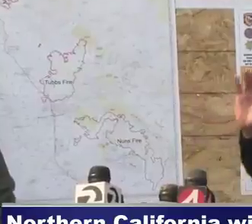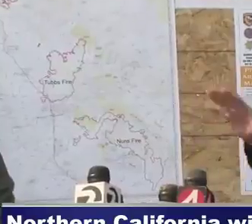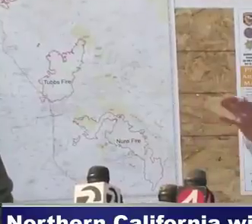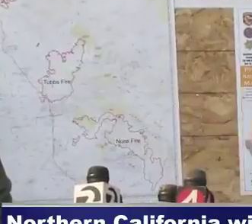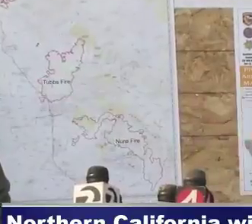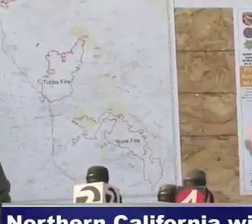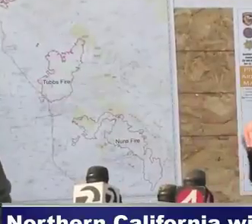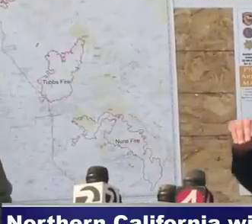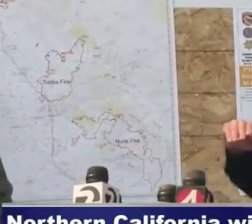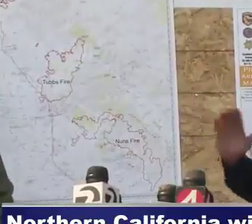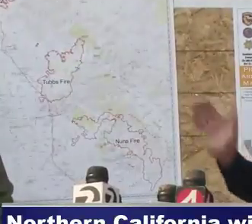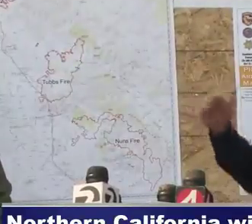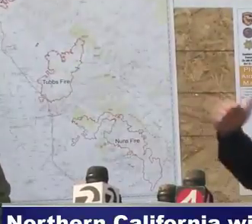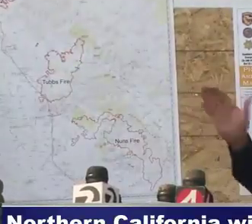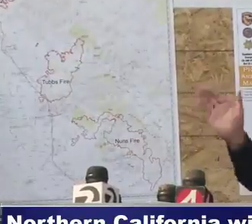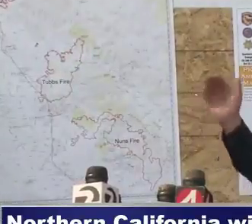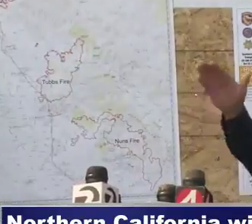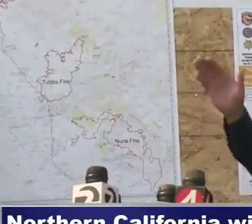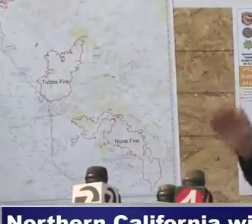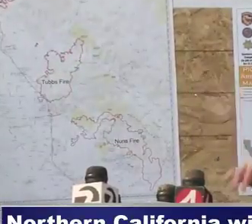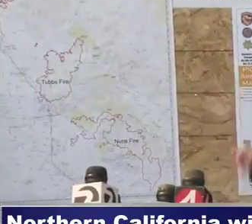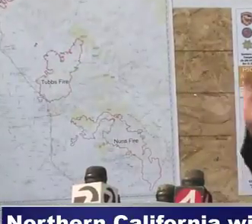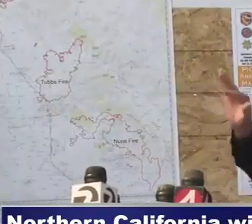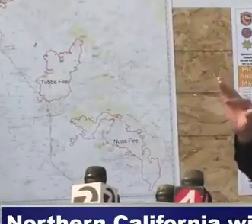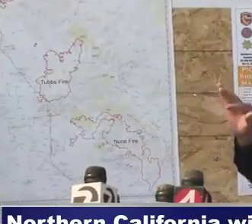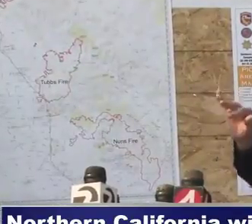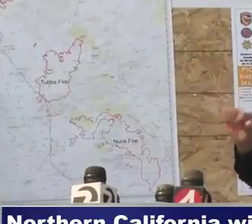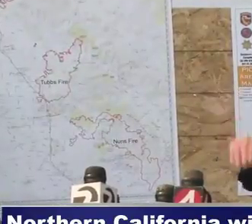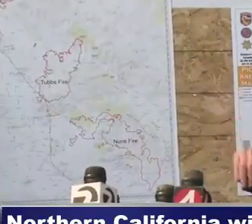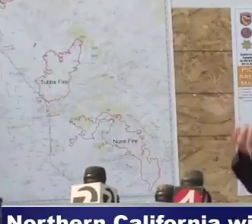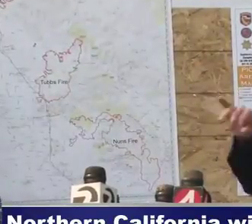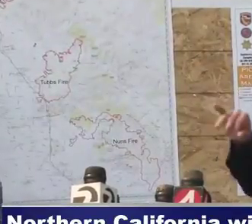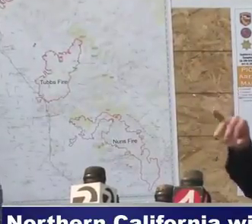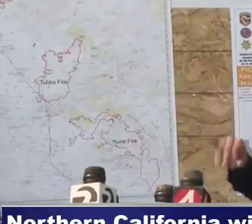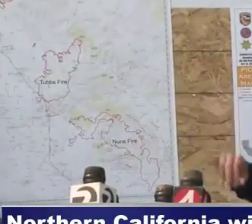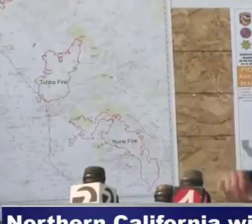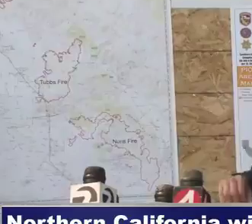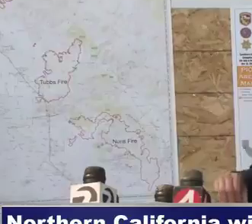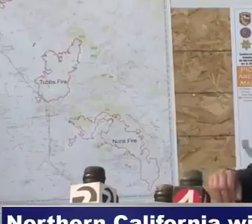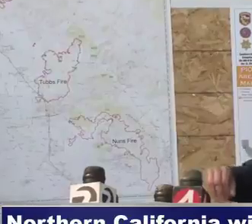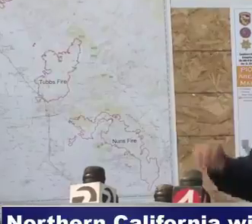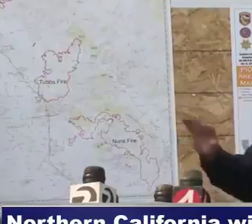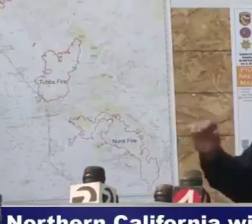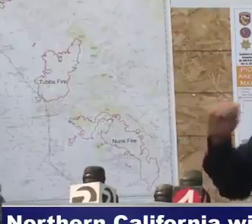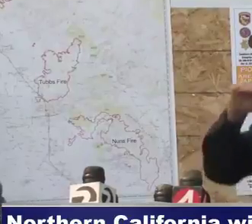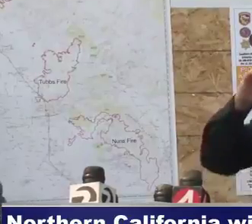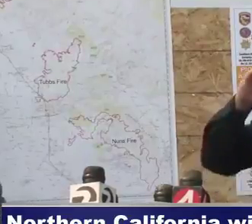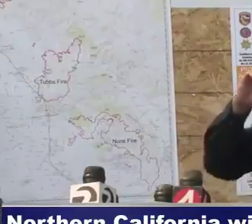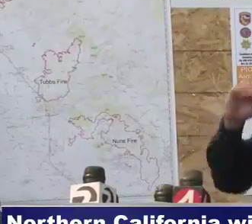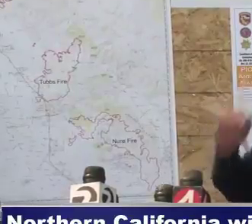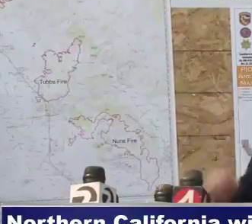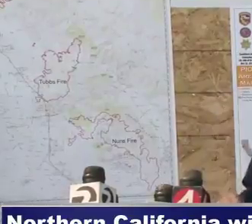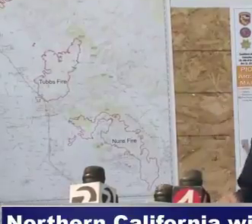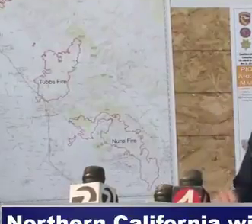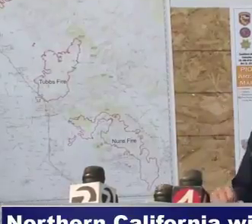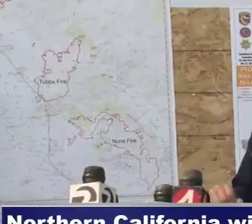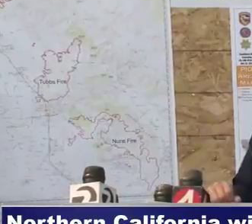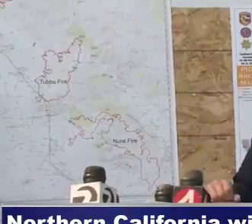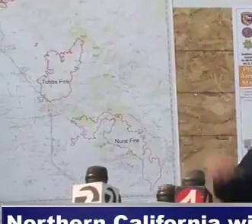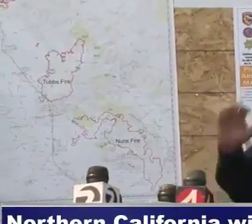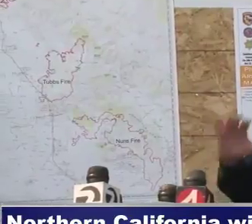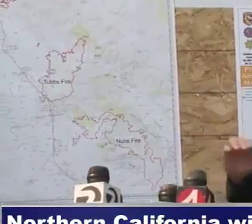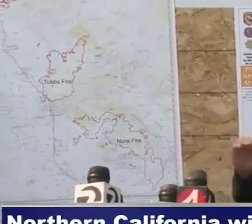That's a concerning spot. It's a switchback road. There's a lot of steep country up there and steep brush, lots of brush, and the repeater sites up